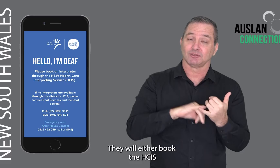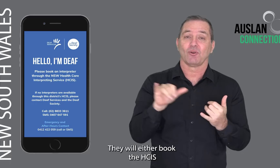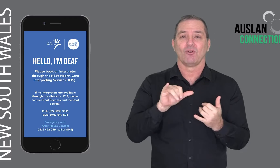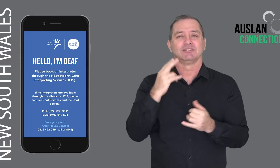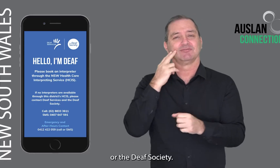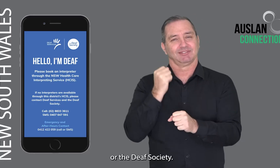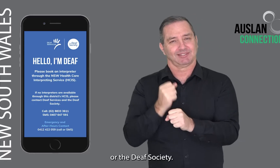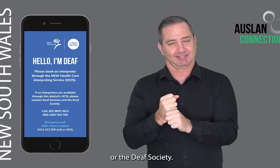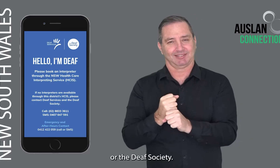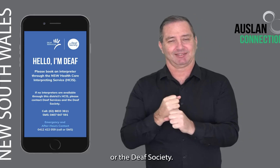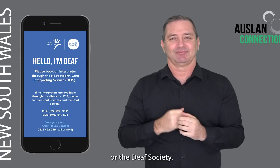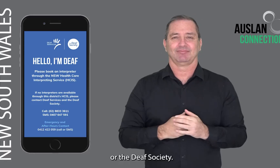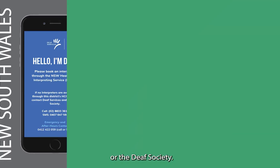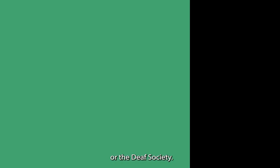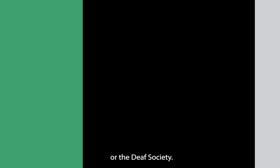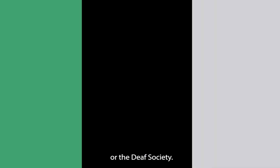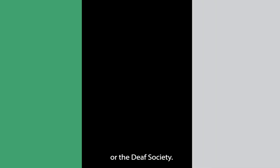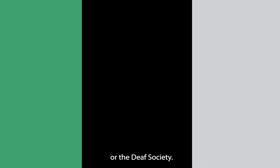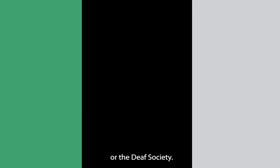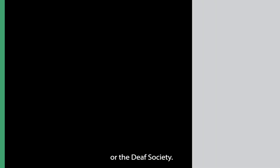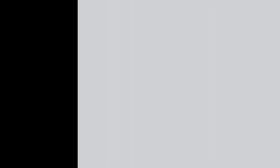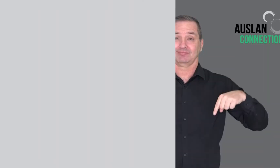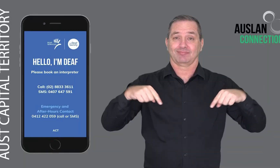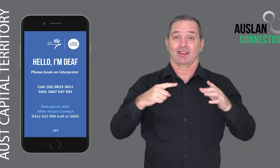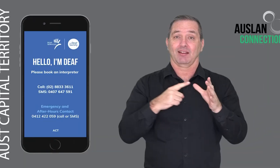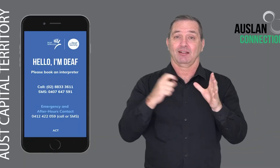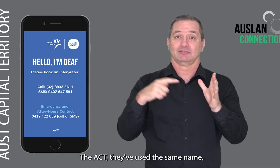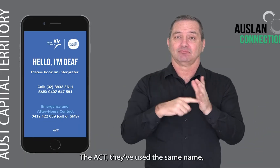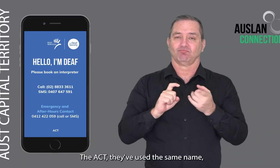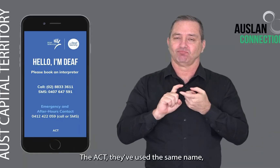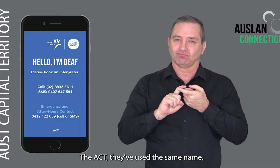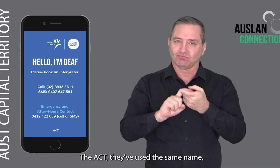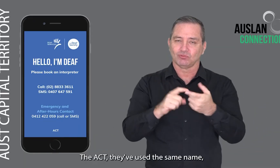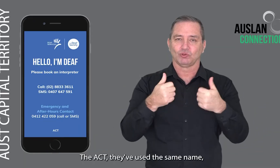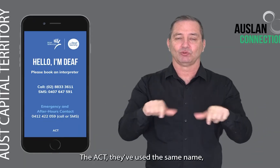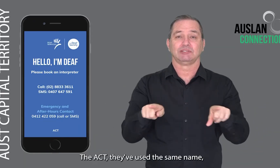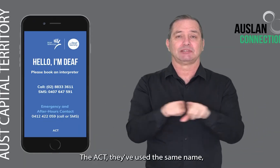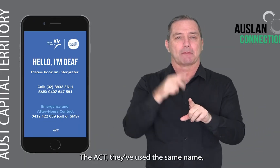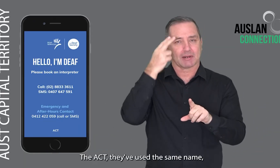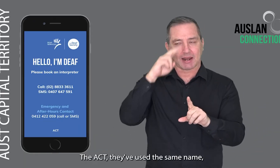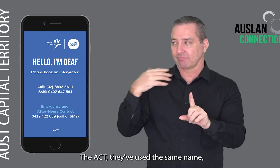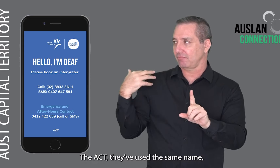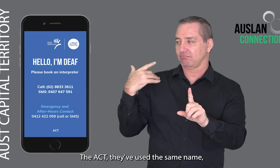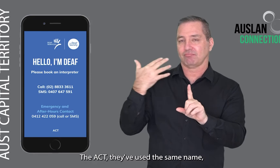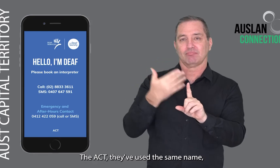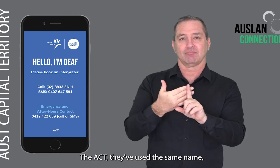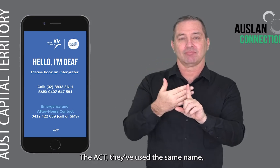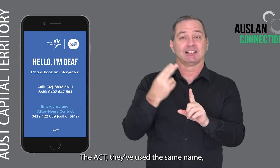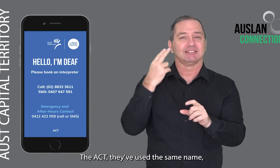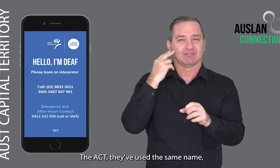service or the Deaf Society. The ACT they've used the same